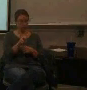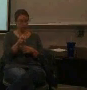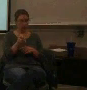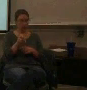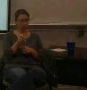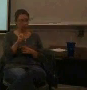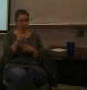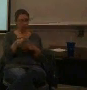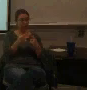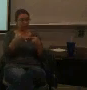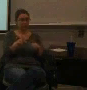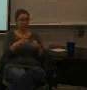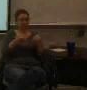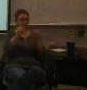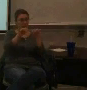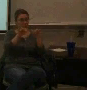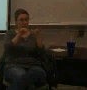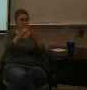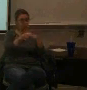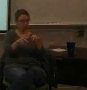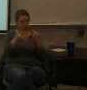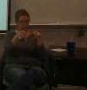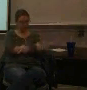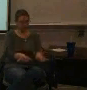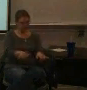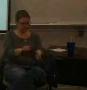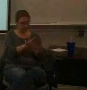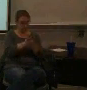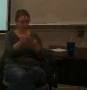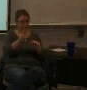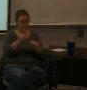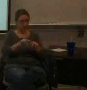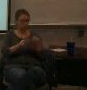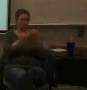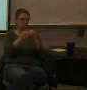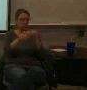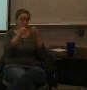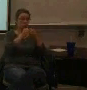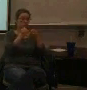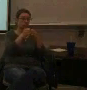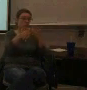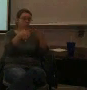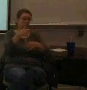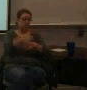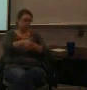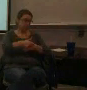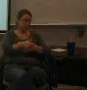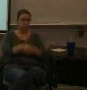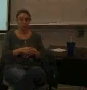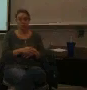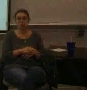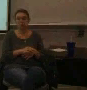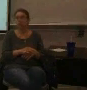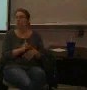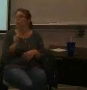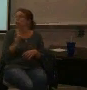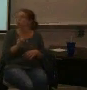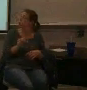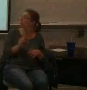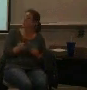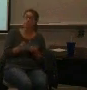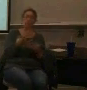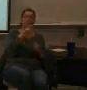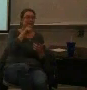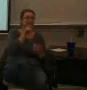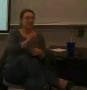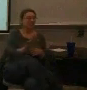then as it evaporates off, the salts remain behind, and so it gets saltier and saltier over time. So many